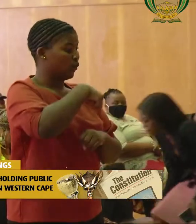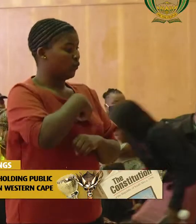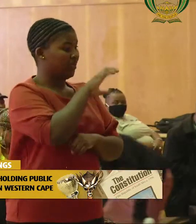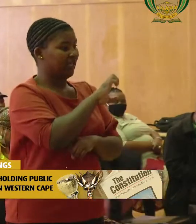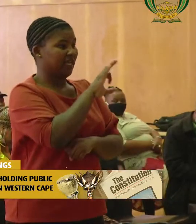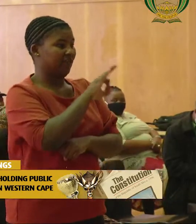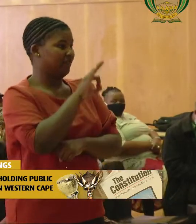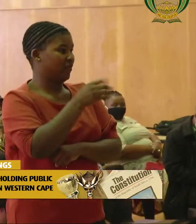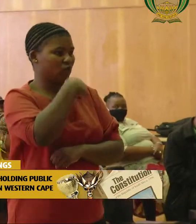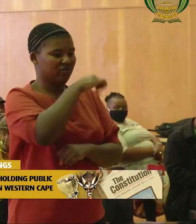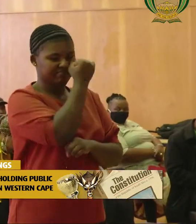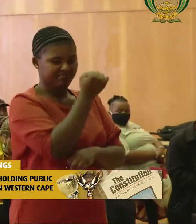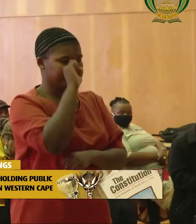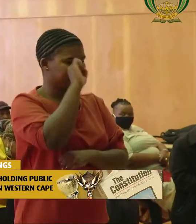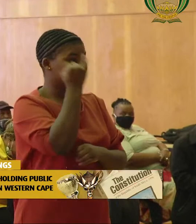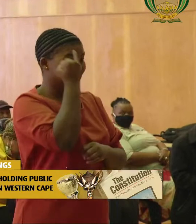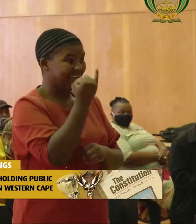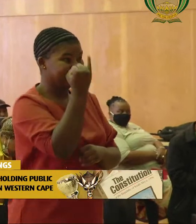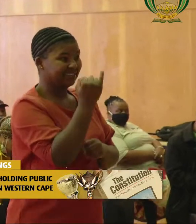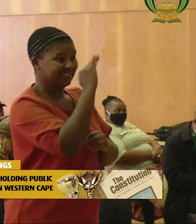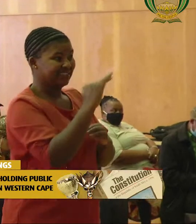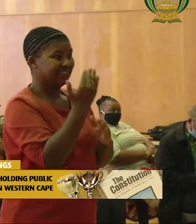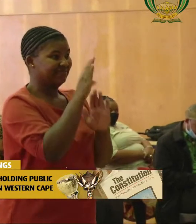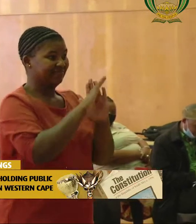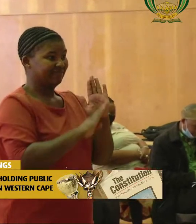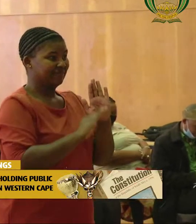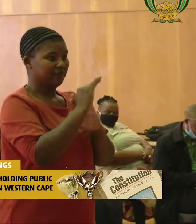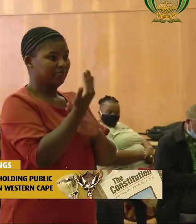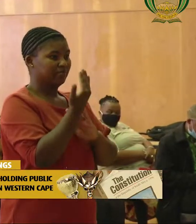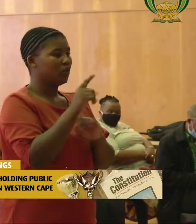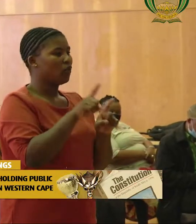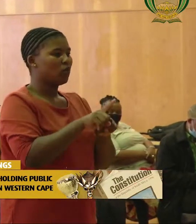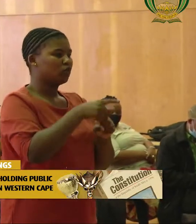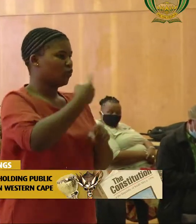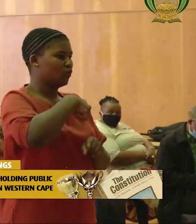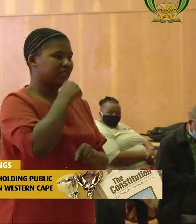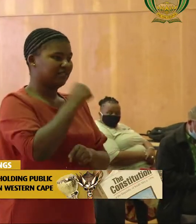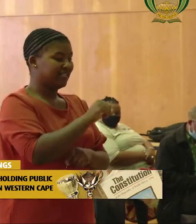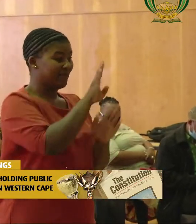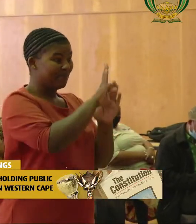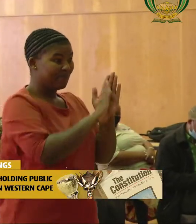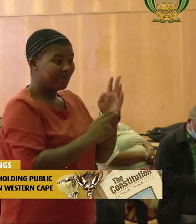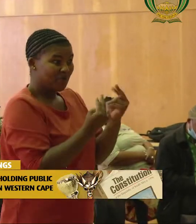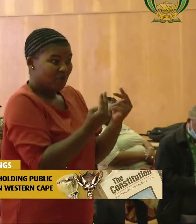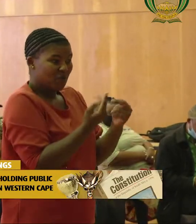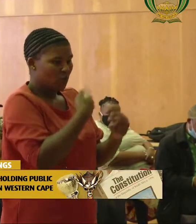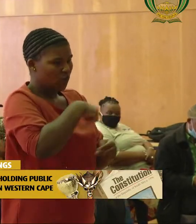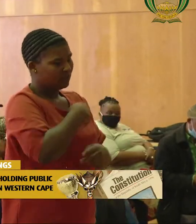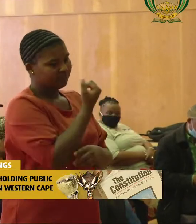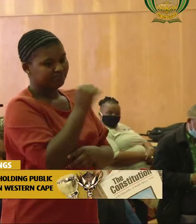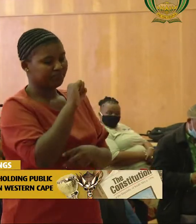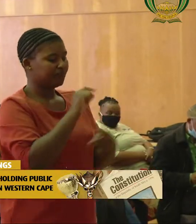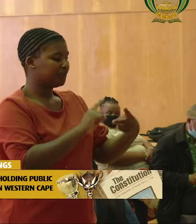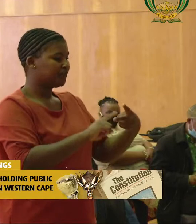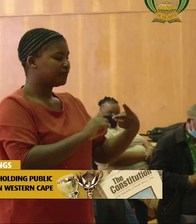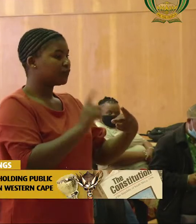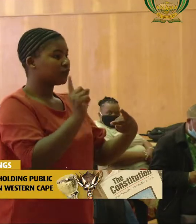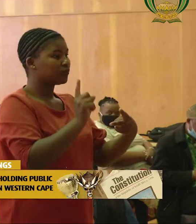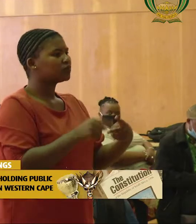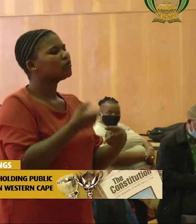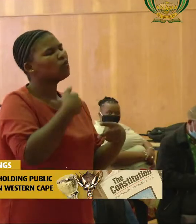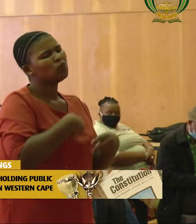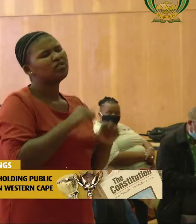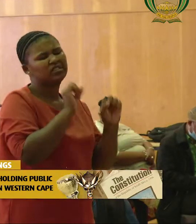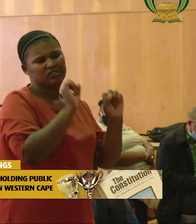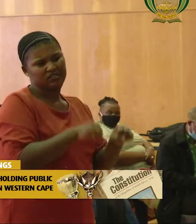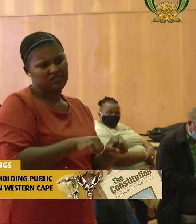to that idea, and therefore we would like it not to be considered. The second part is that we do of the